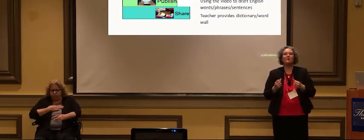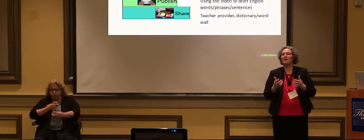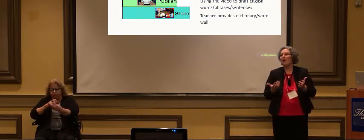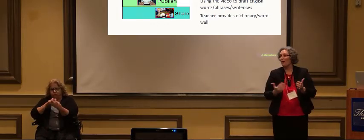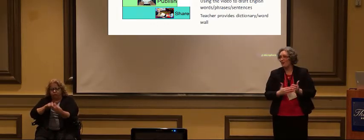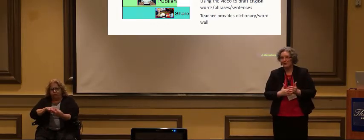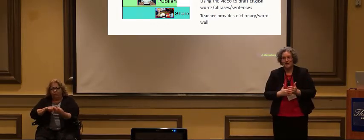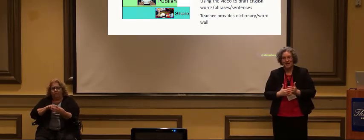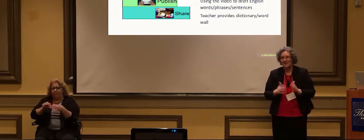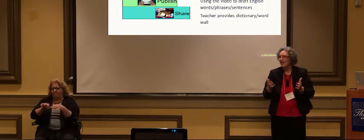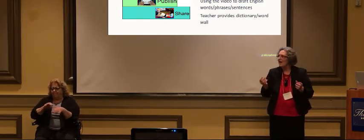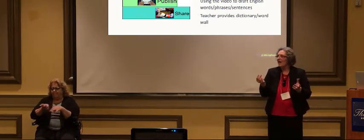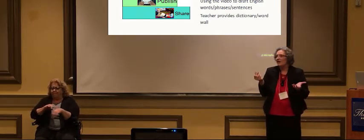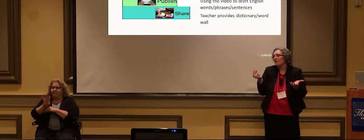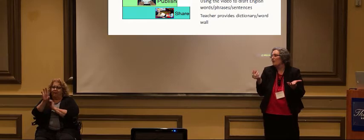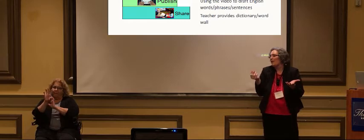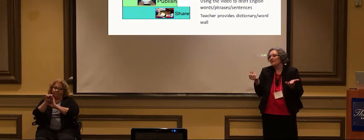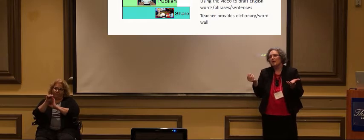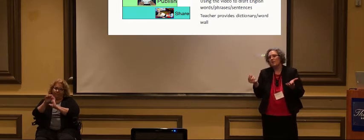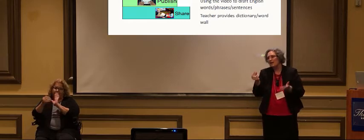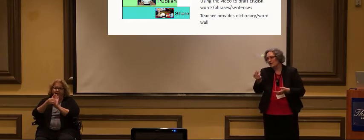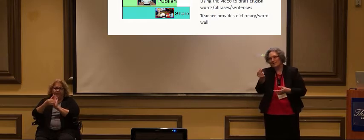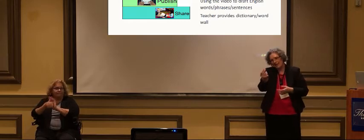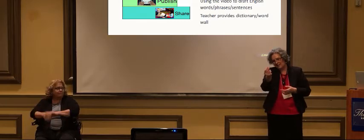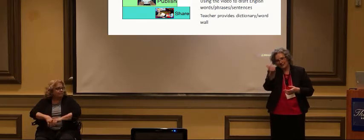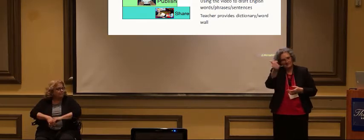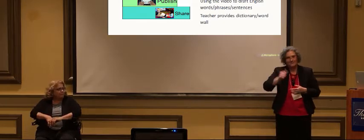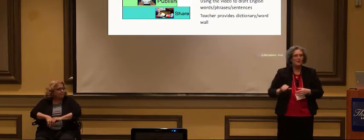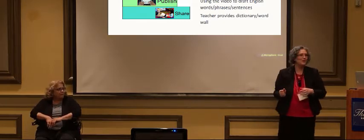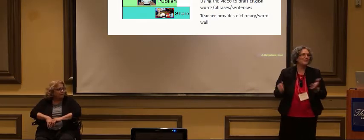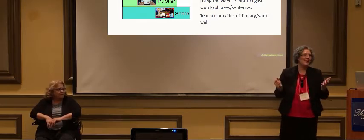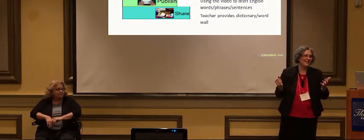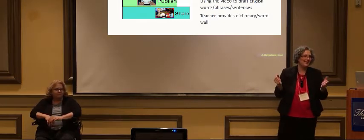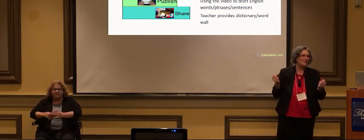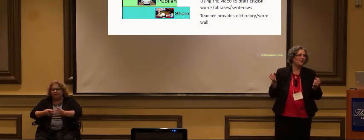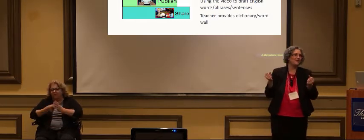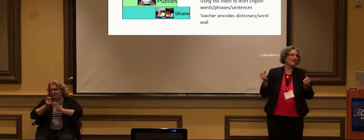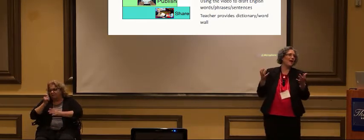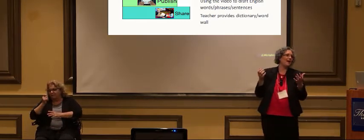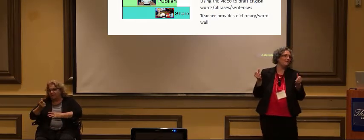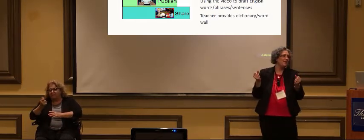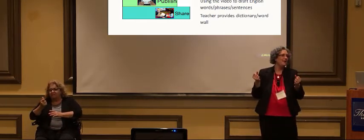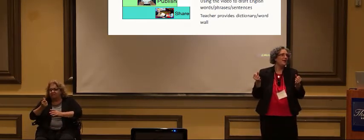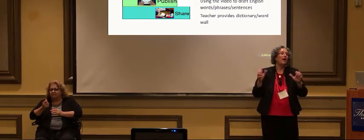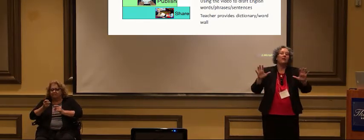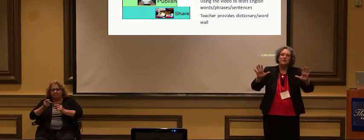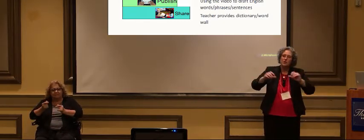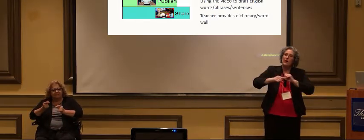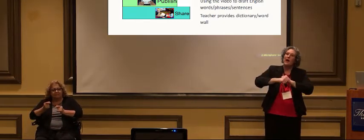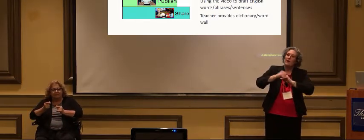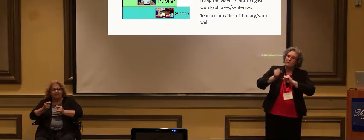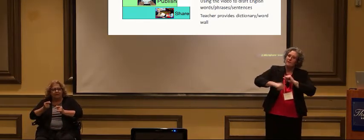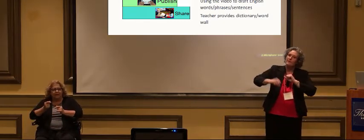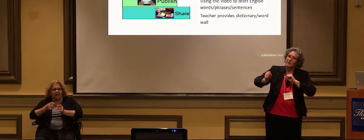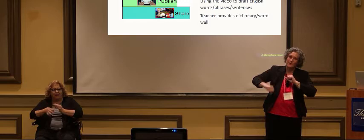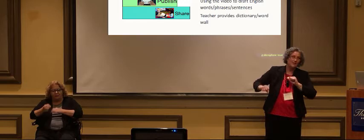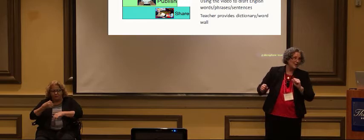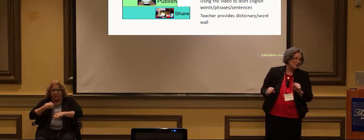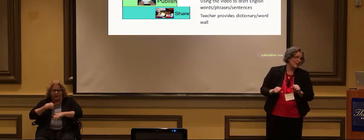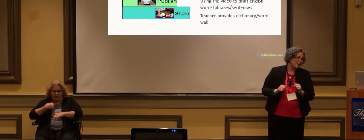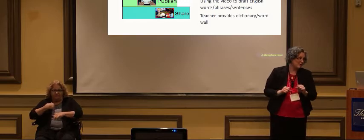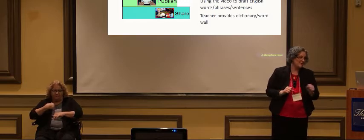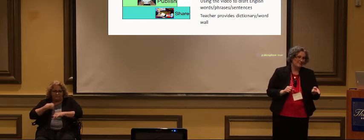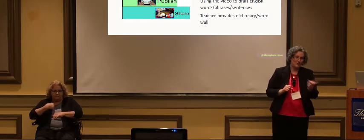down and film it all over again. And the best thing about it is it takes, a second, as much as time, unless you have